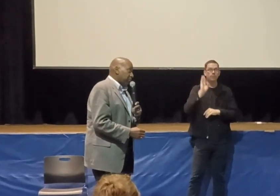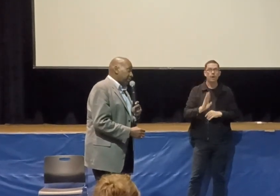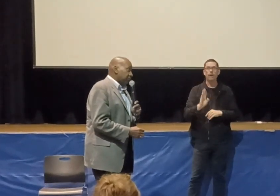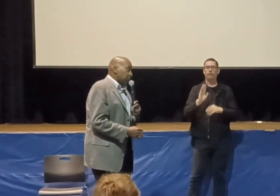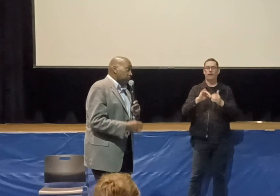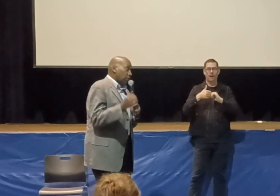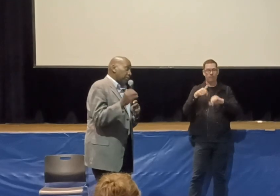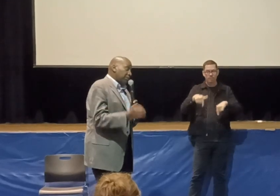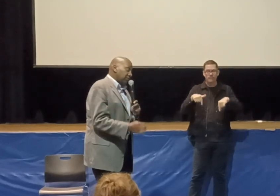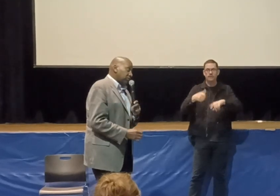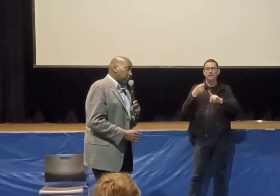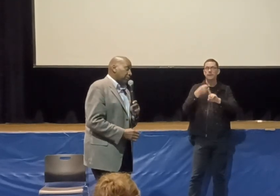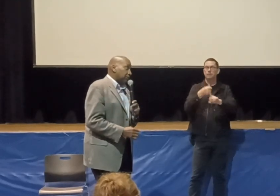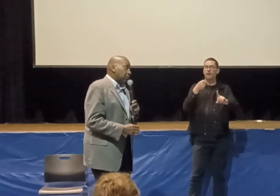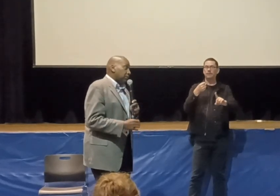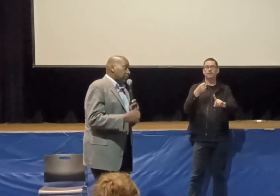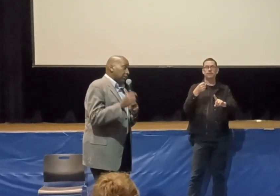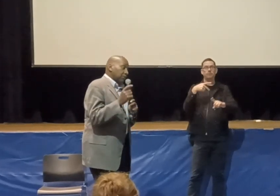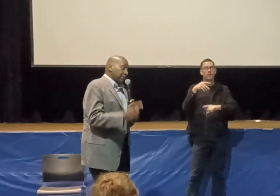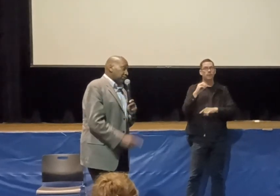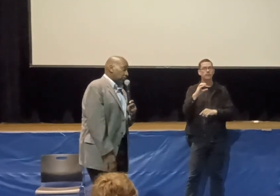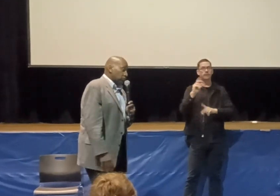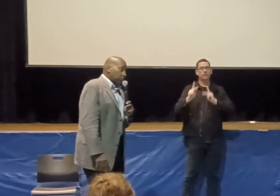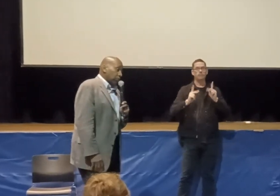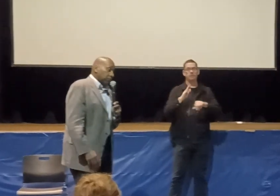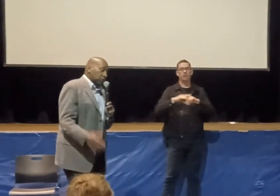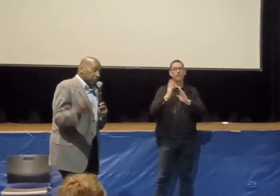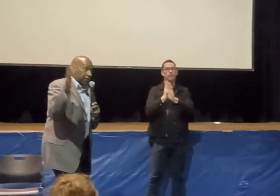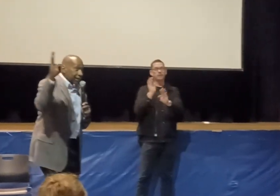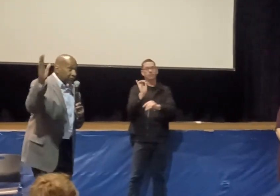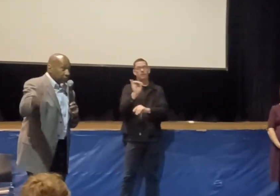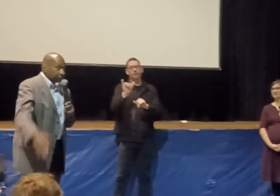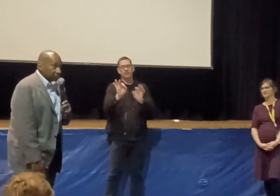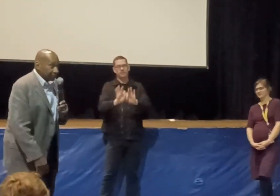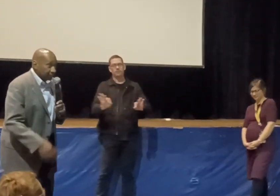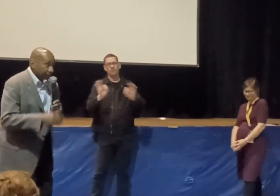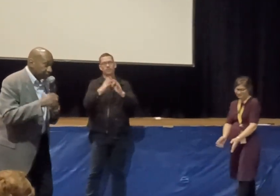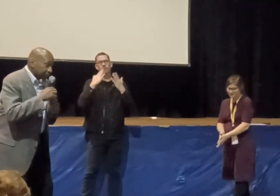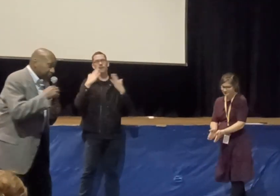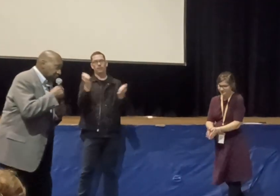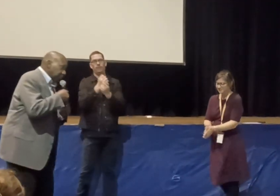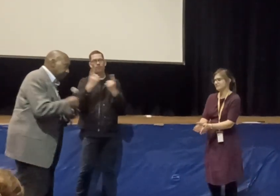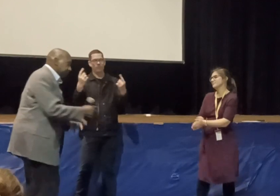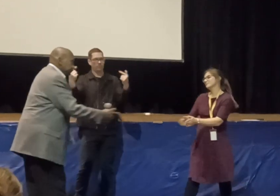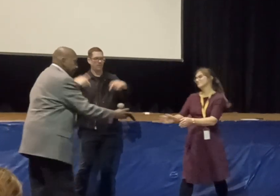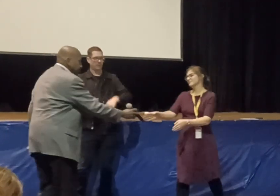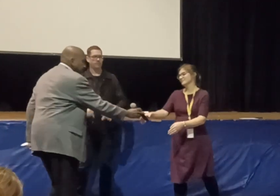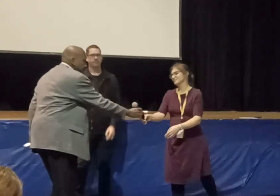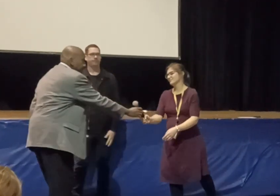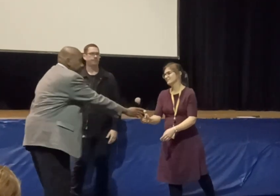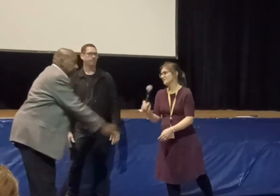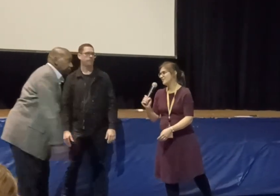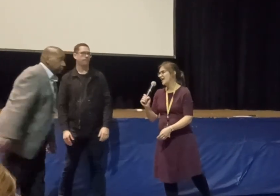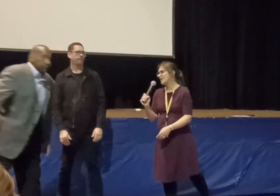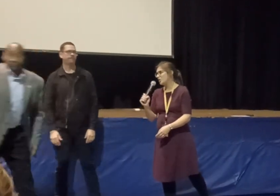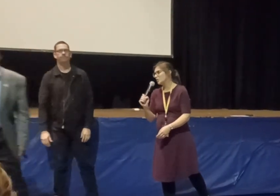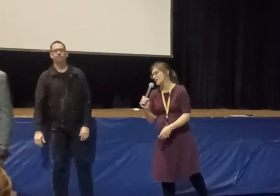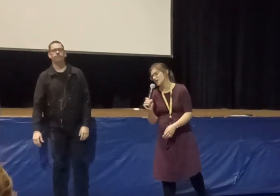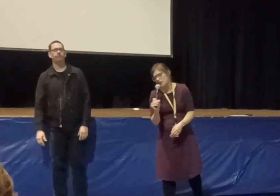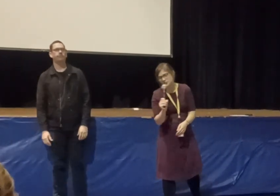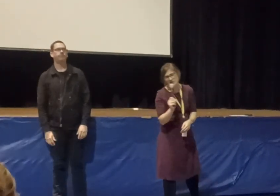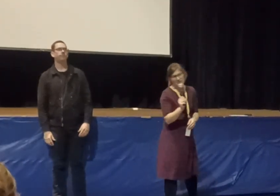black and brown folks who are on the buses as well, because that's also important. So thank everyone for being here. I really appreciate it. Thank